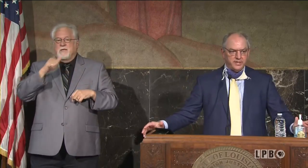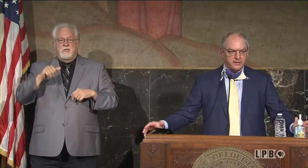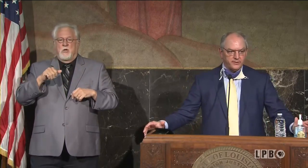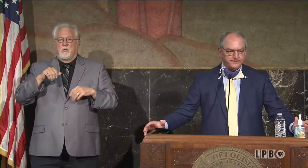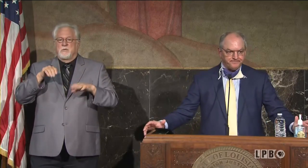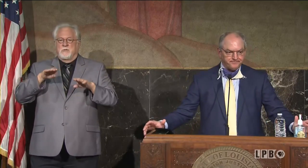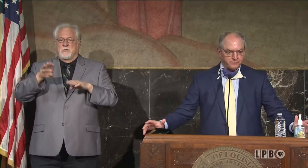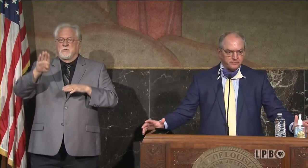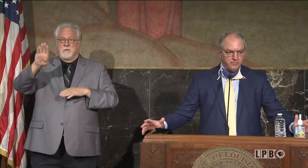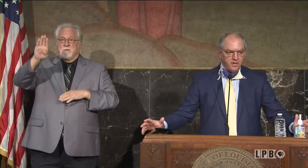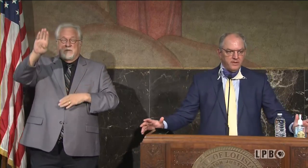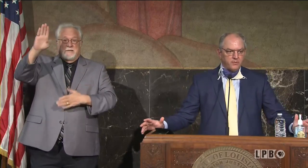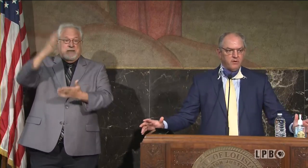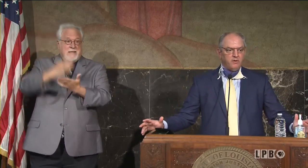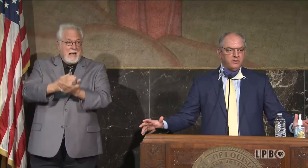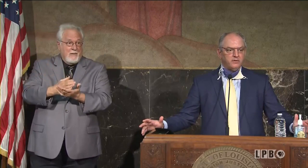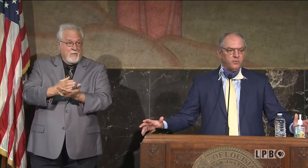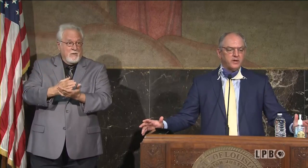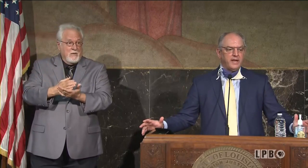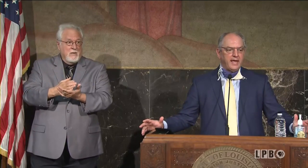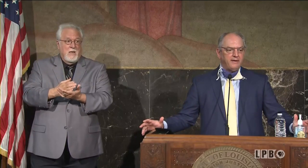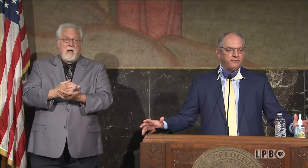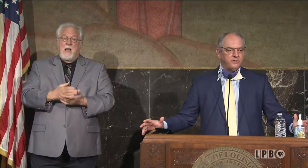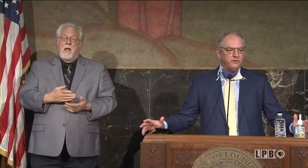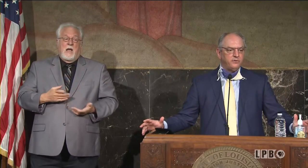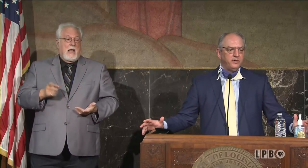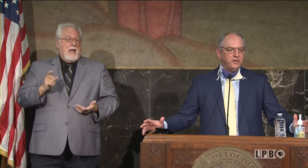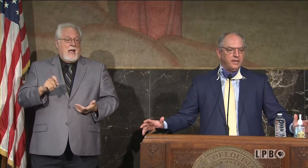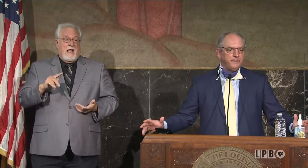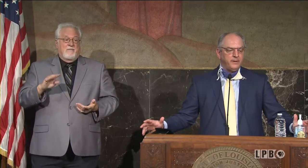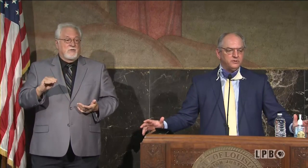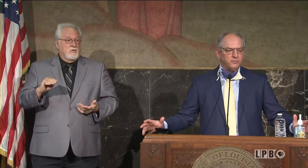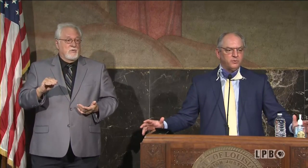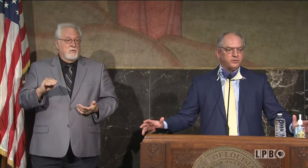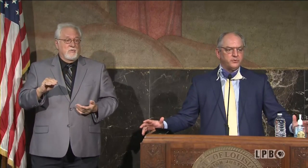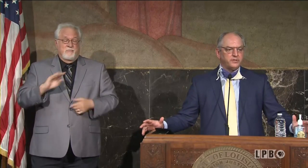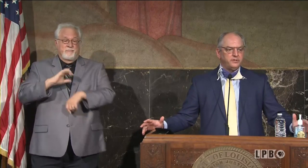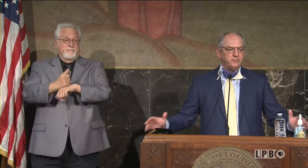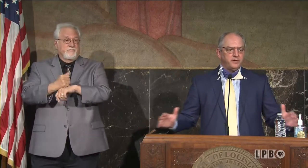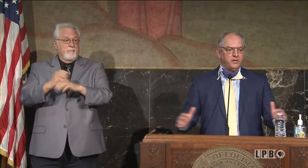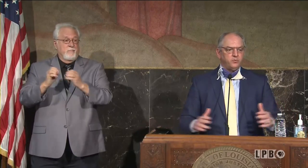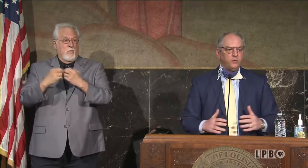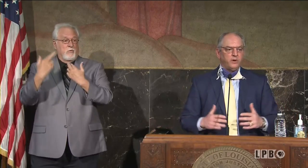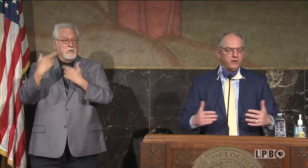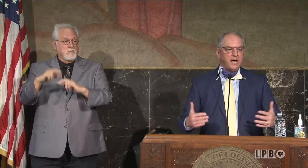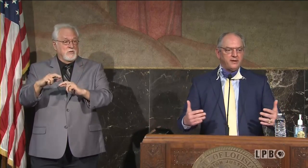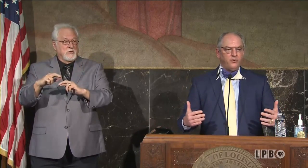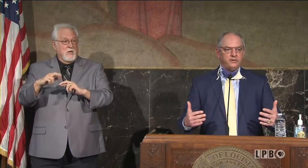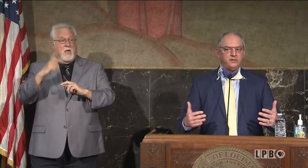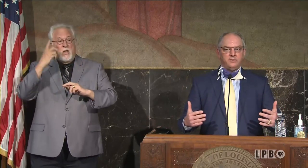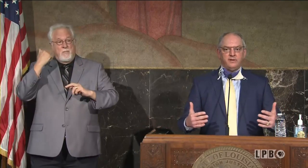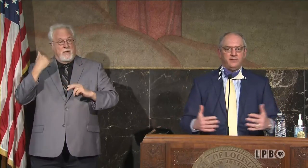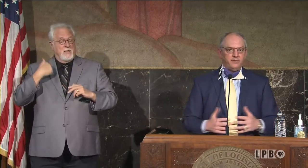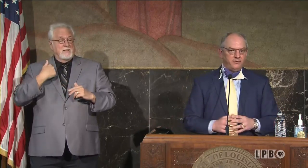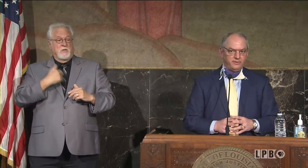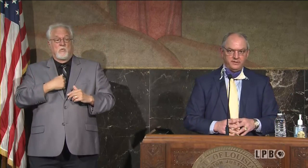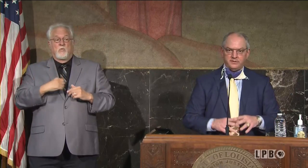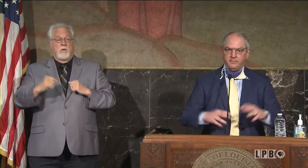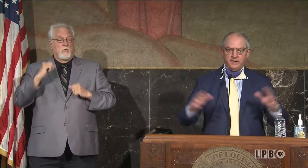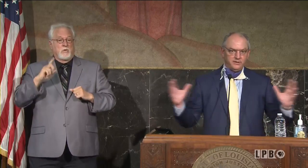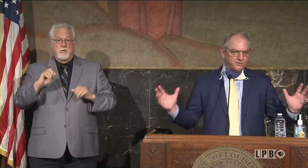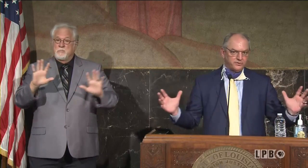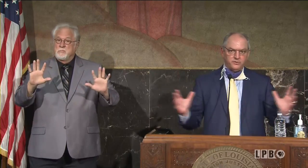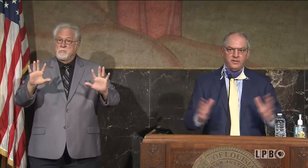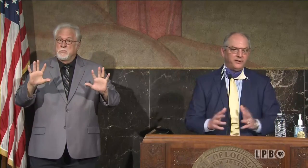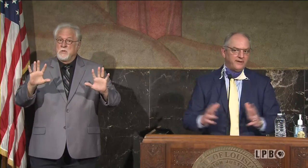this trajectory that we're on, we're going to have to impose more restrictions, because what we are not going to do, and I want this